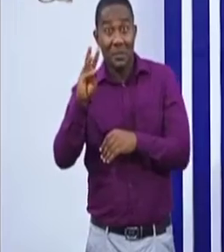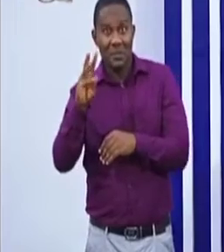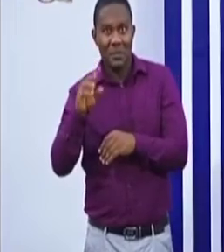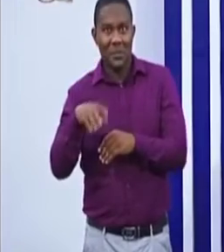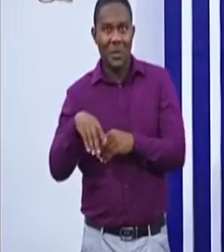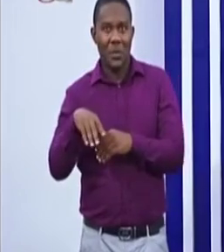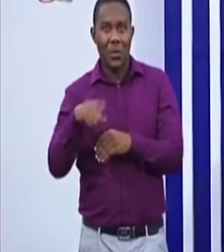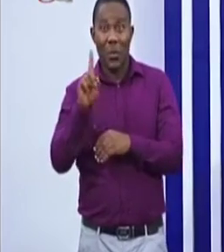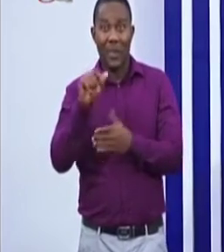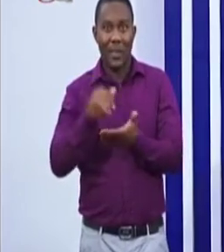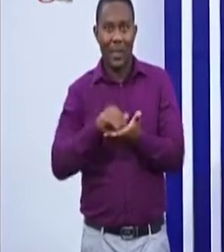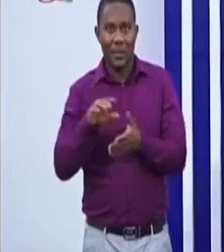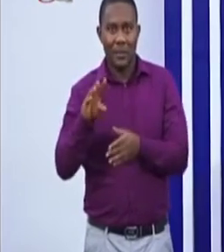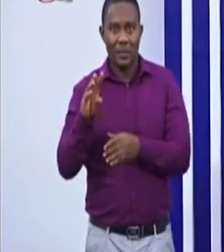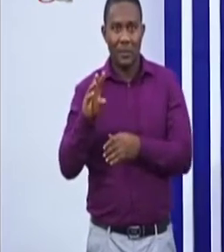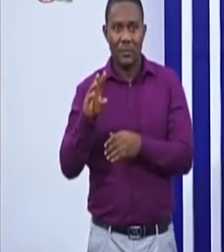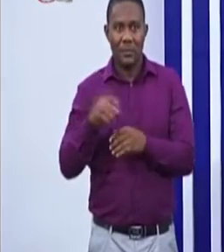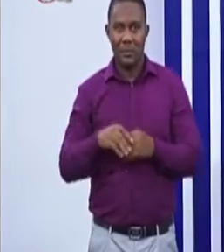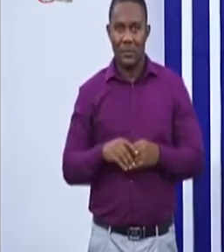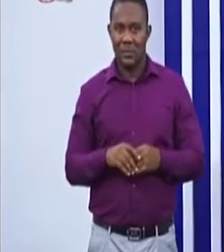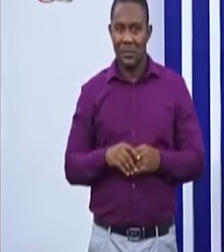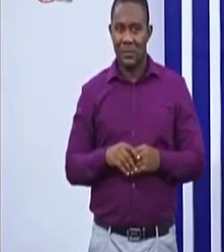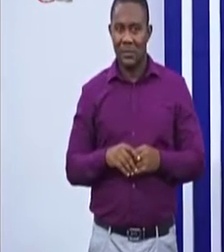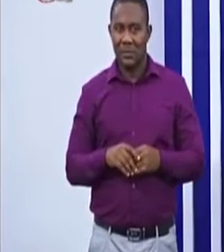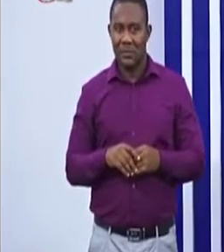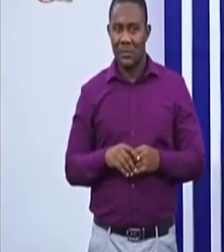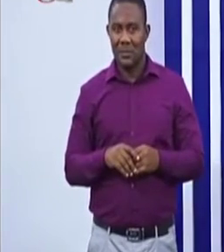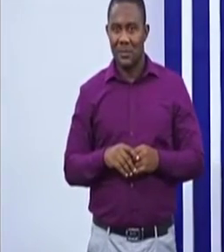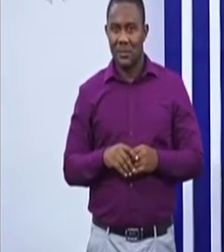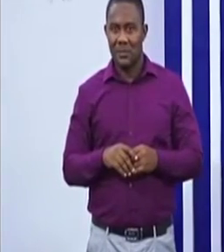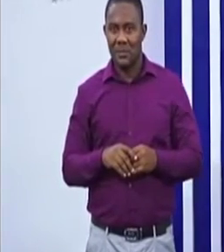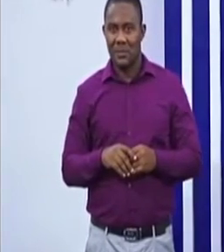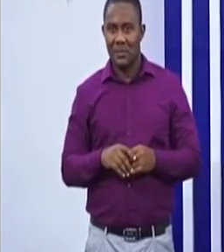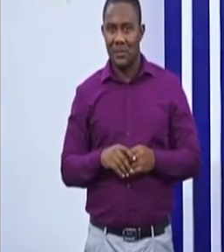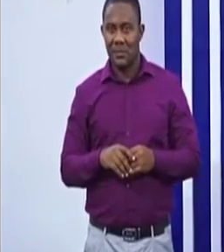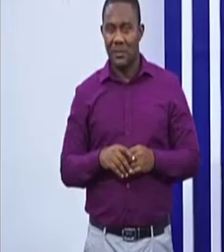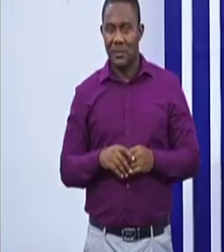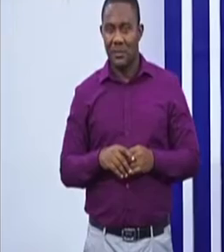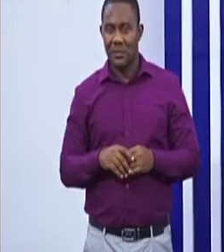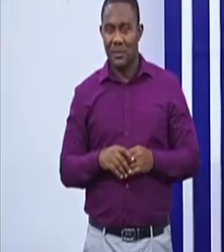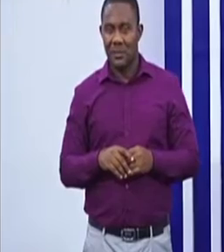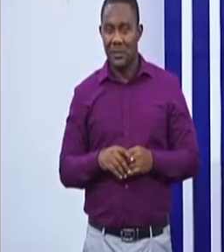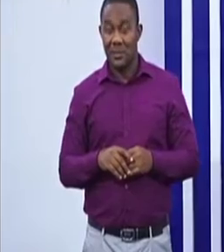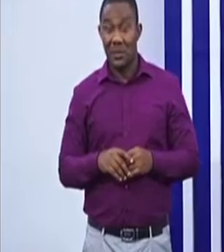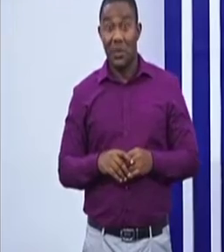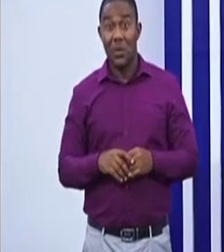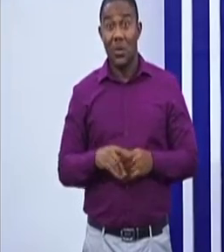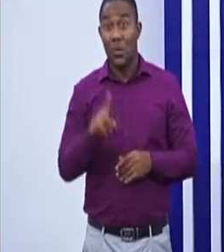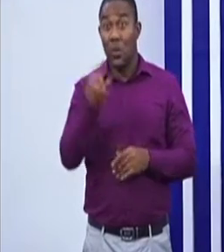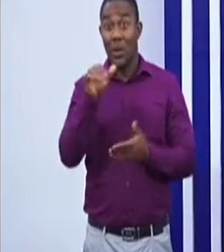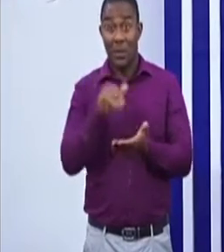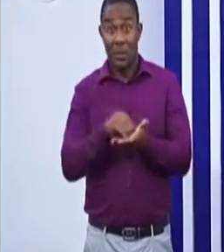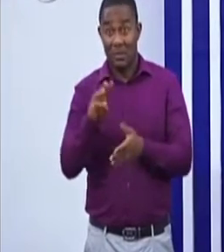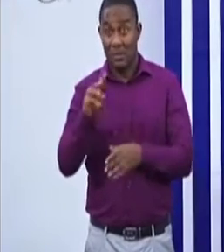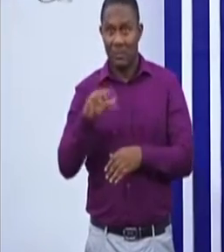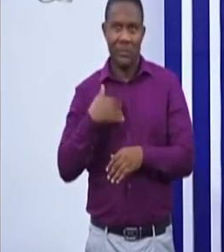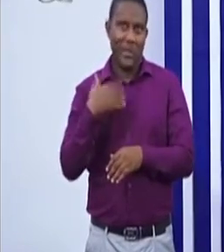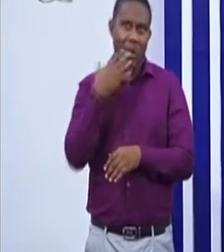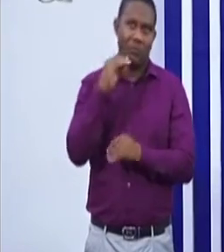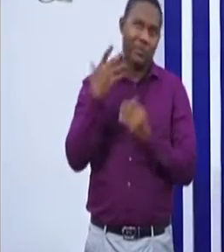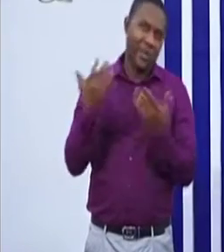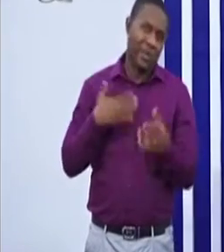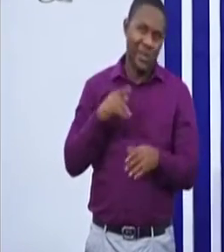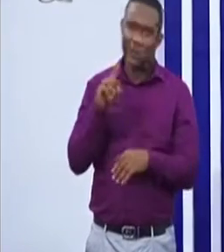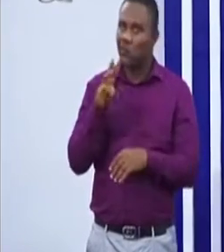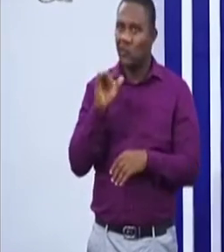1600 apem ahensia apem ne ahensia sɛm kan sɛm ano funfun a mo mfa